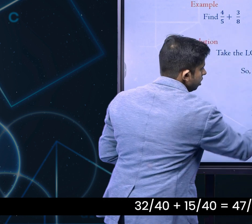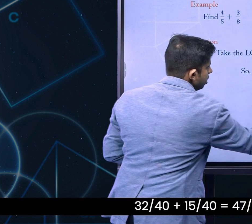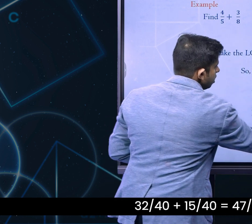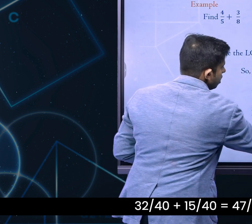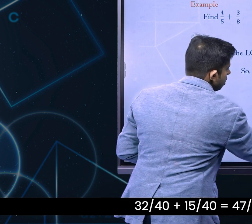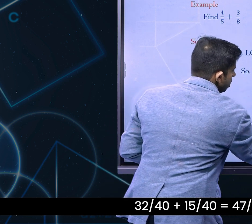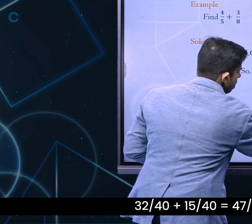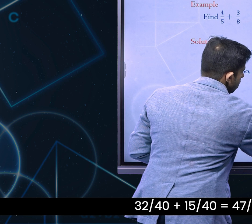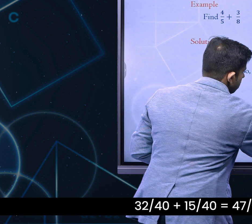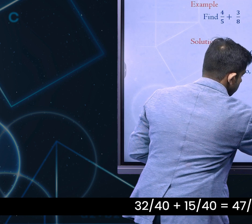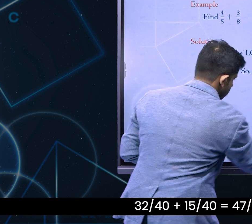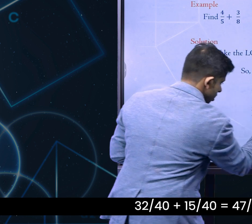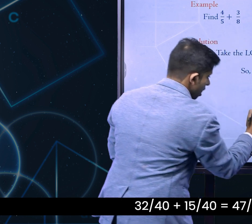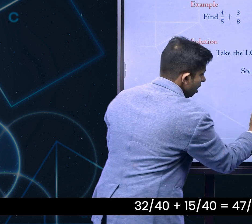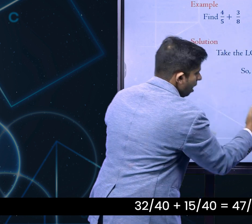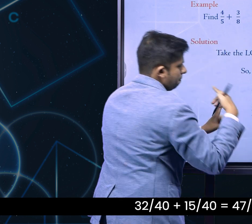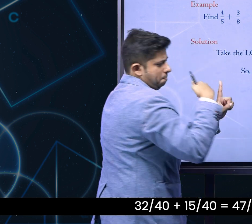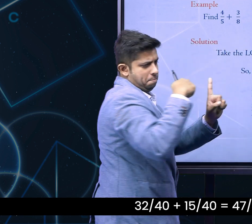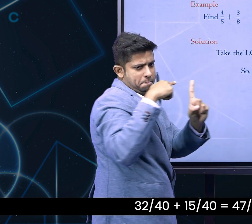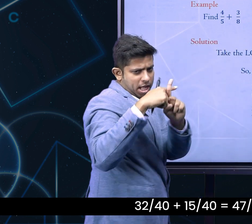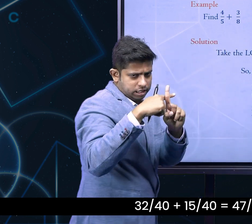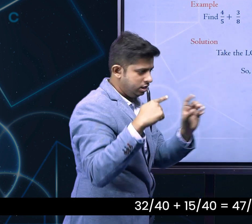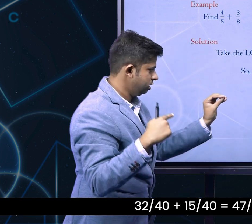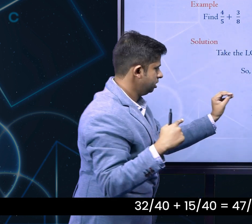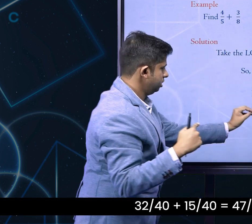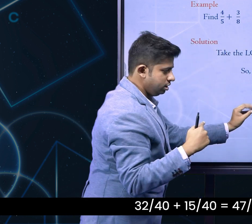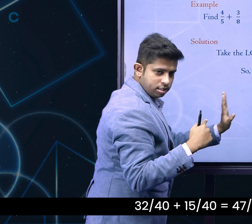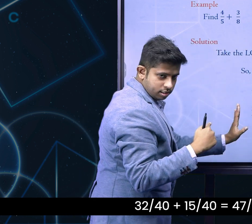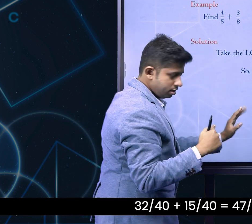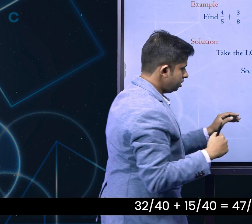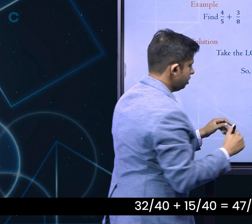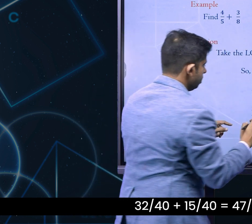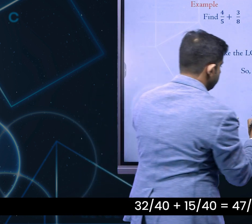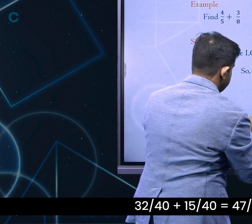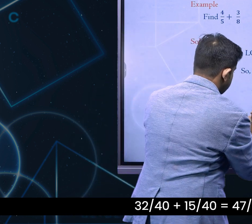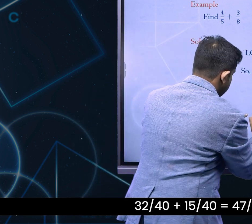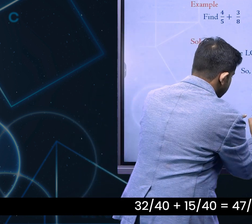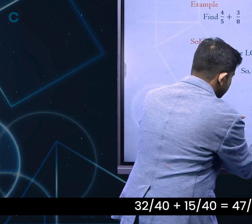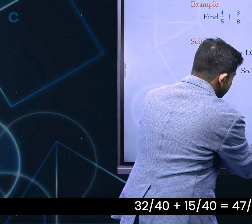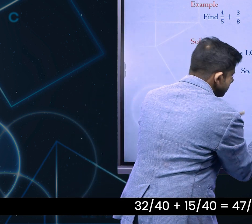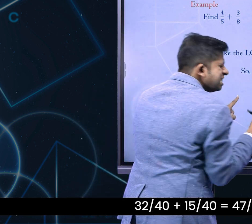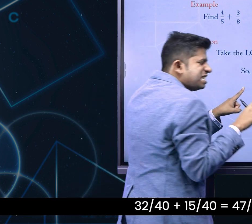32 by 40 plus 15 by 40 is equal to 47 by 40,